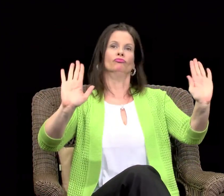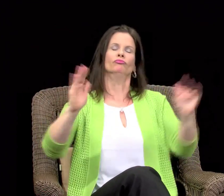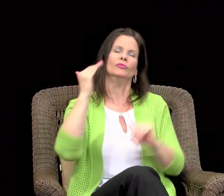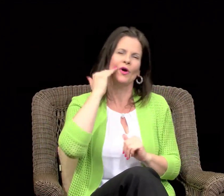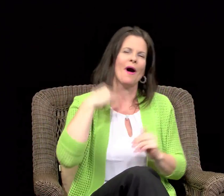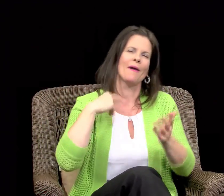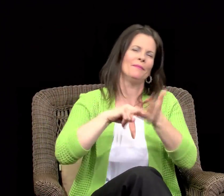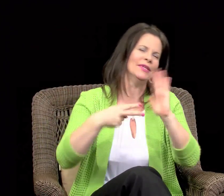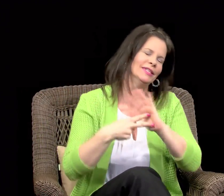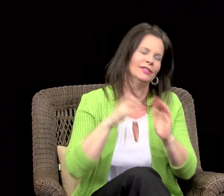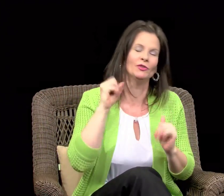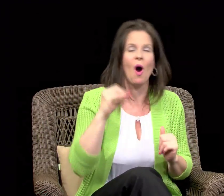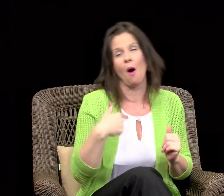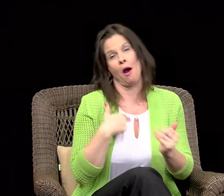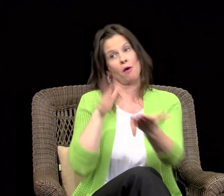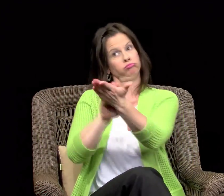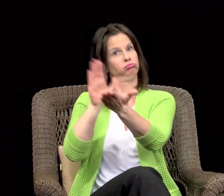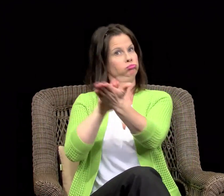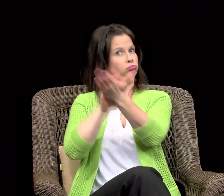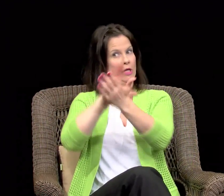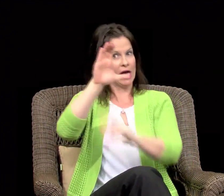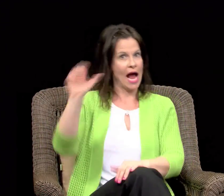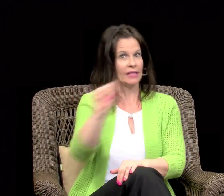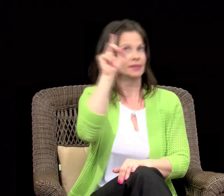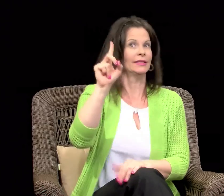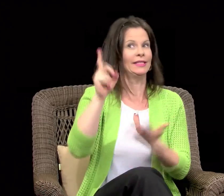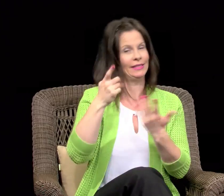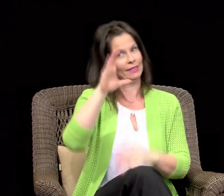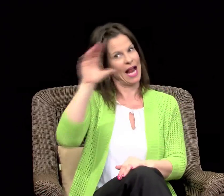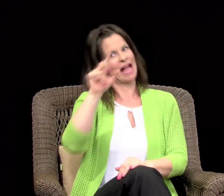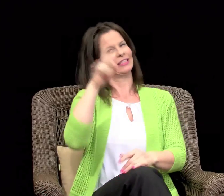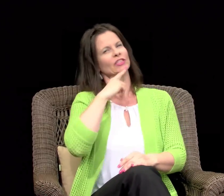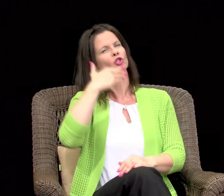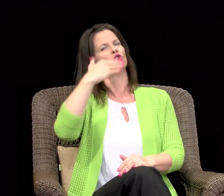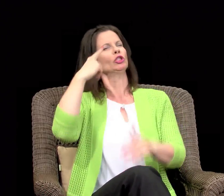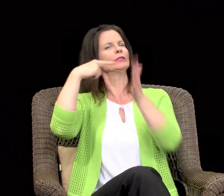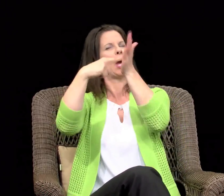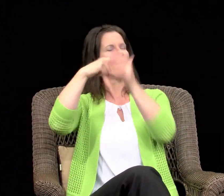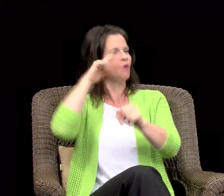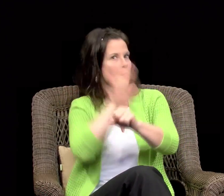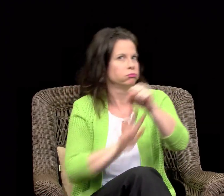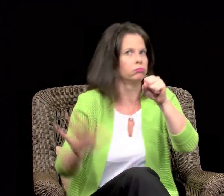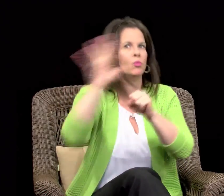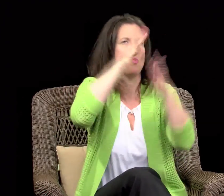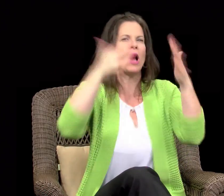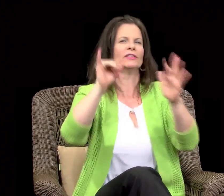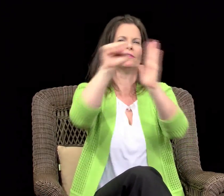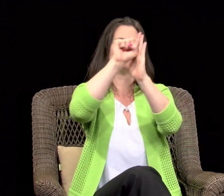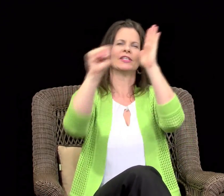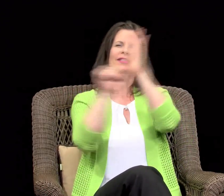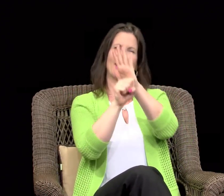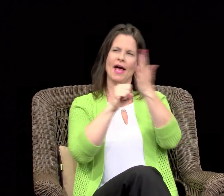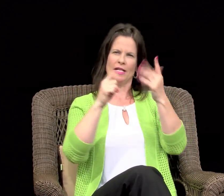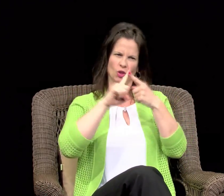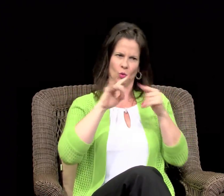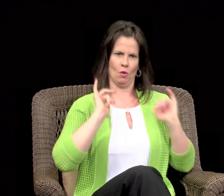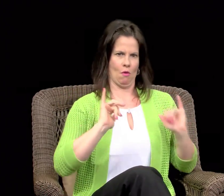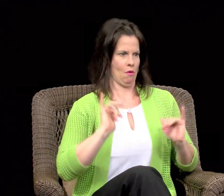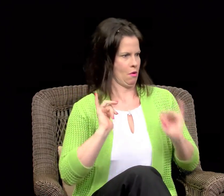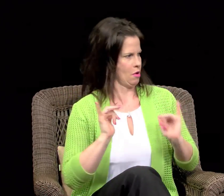our needs known loud and clear. So bravo, CAD. That's a great example for all of the rest